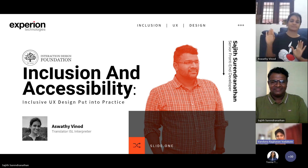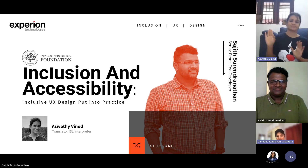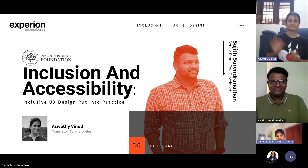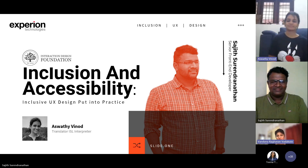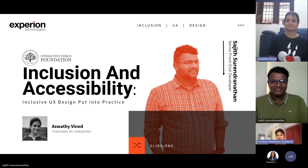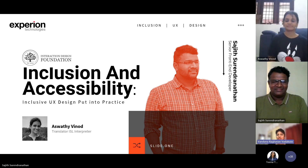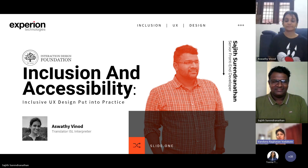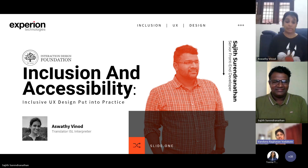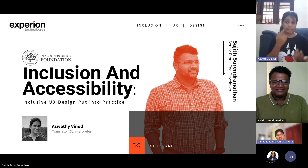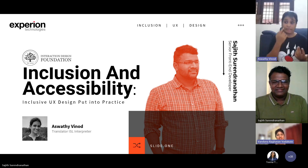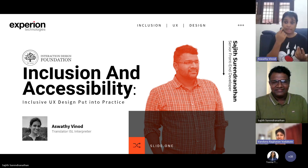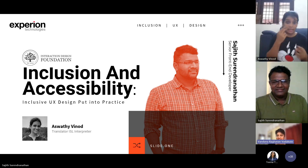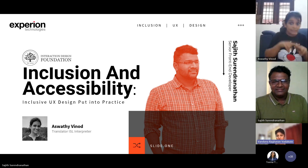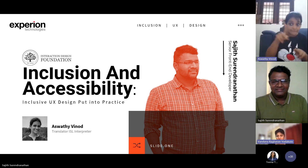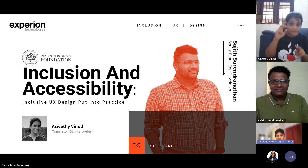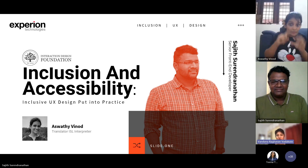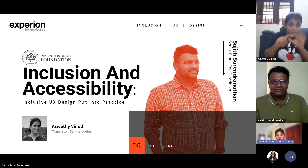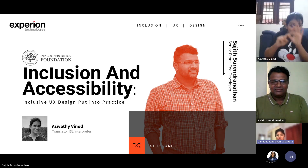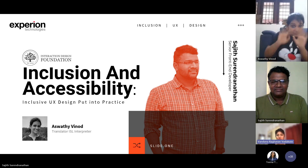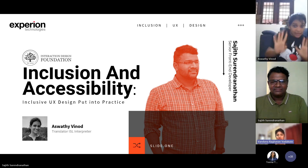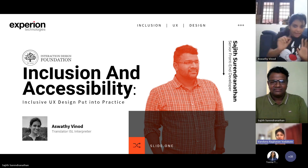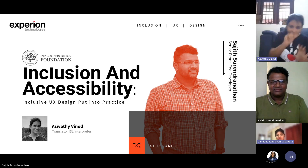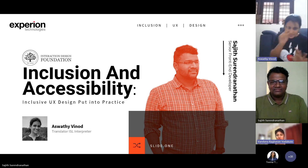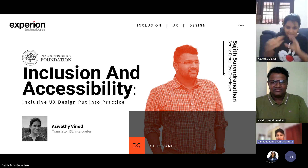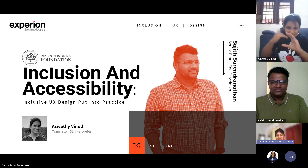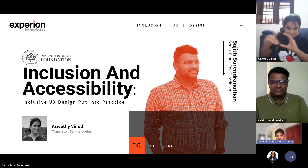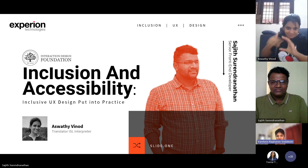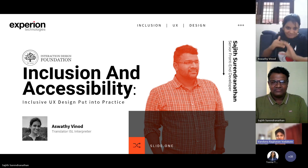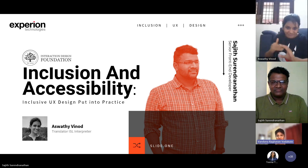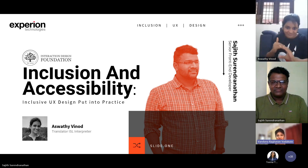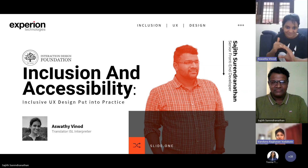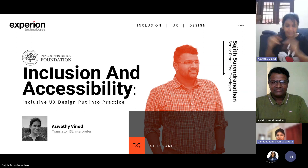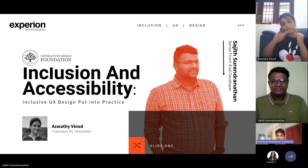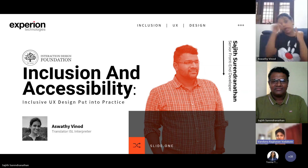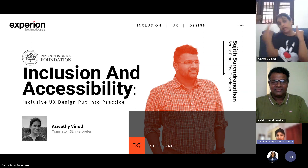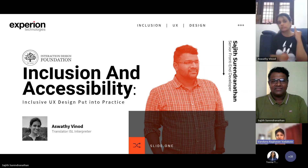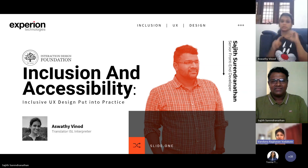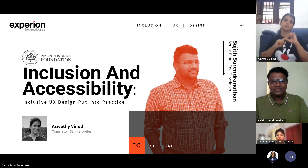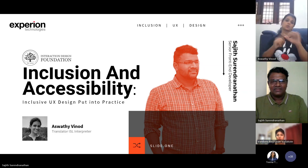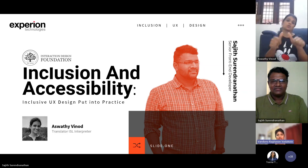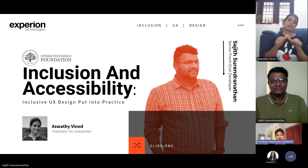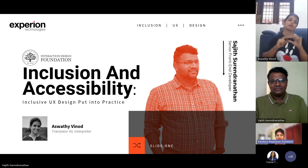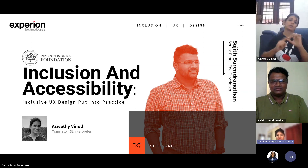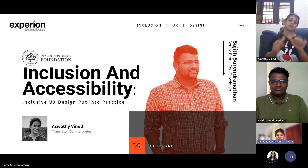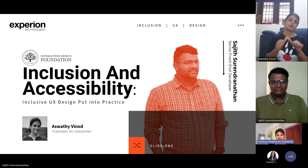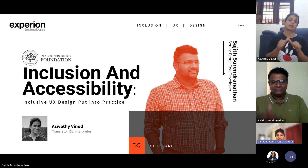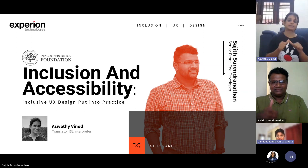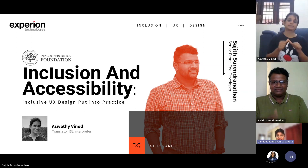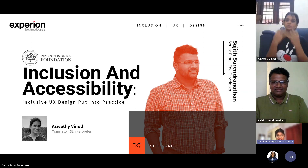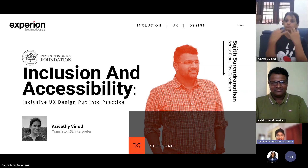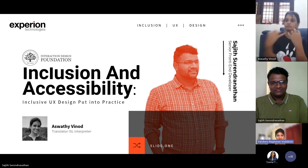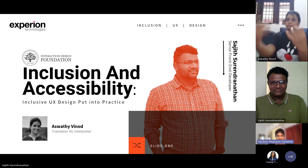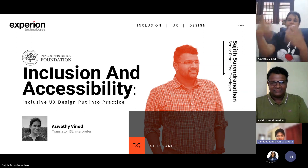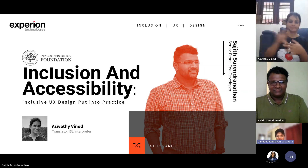Feel free to put in your questions in the chat window, although we have a Q&A session after the webinar where the audience can